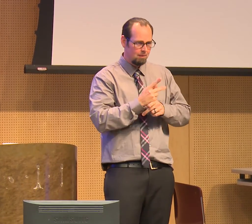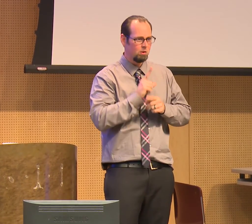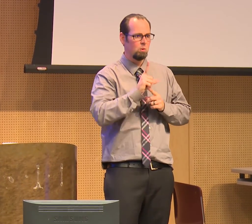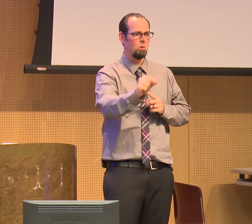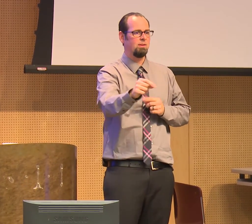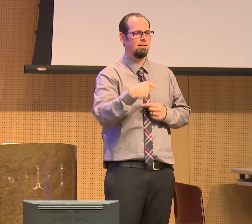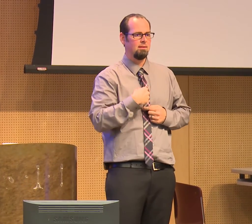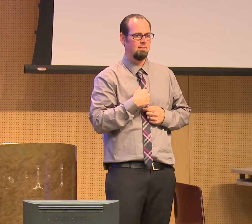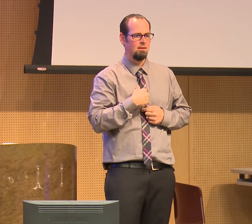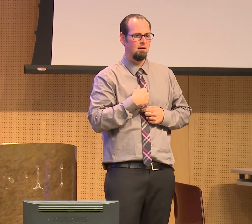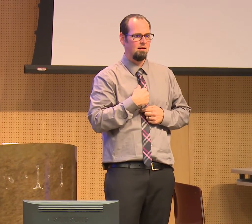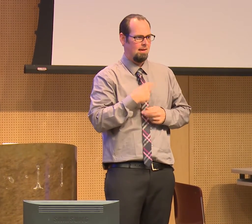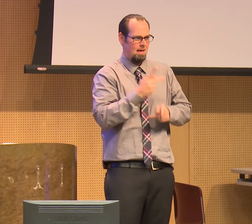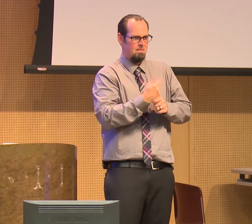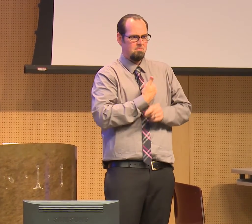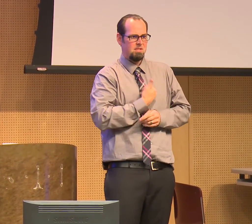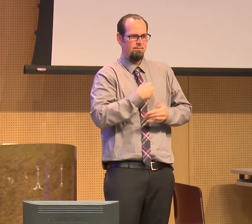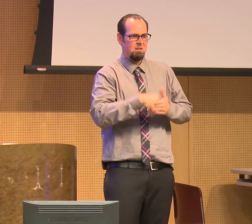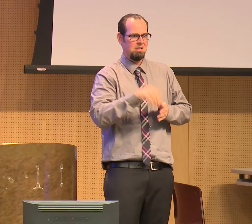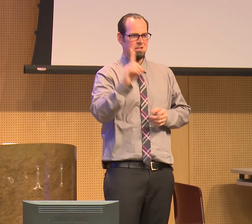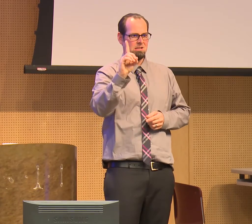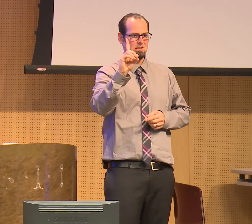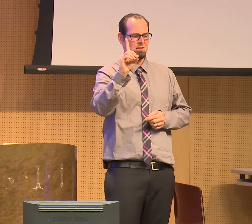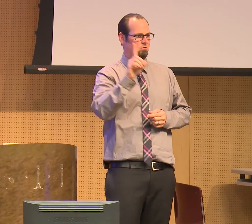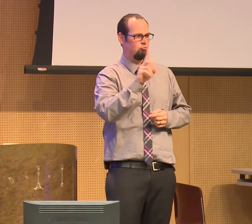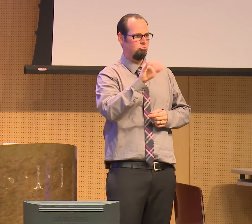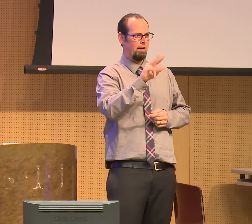I kept on. I kept doing it.